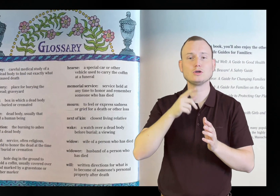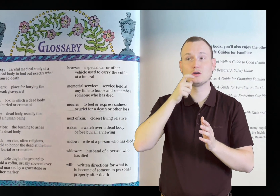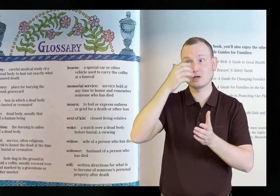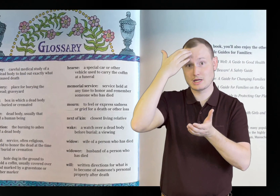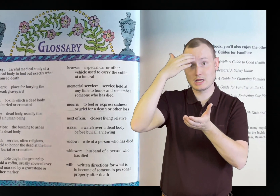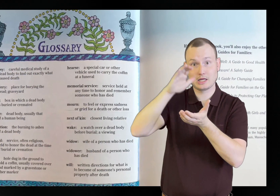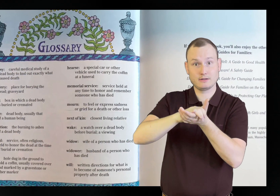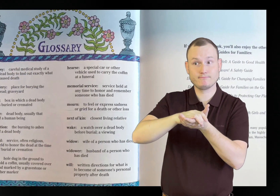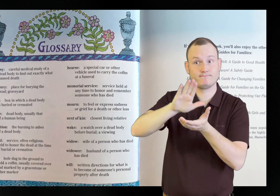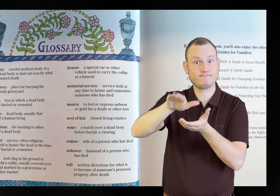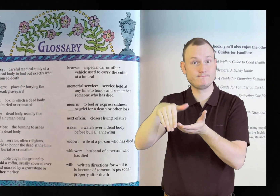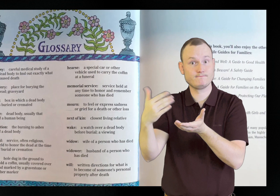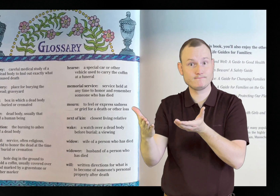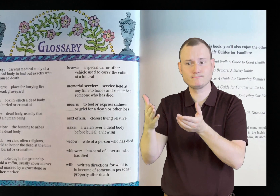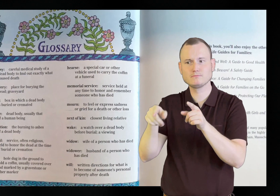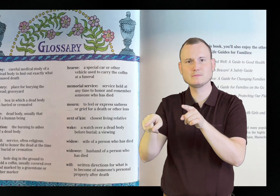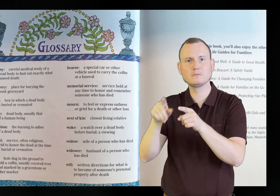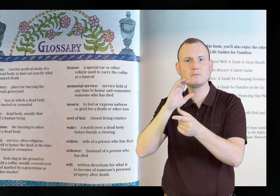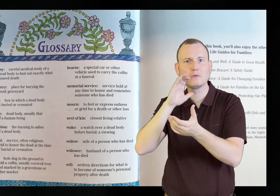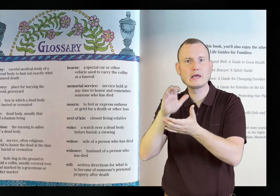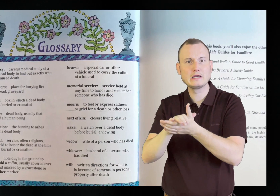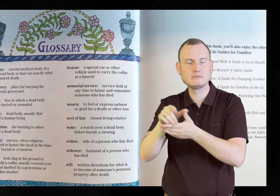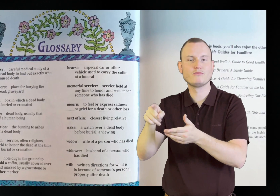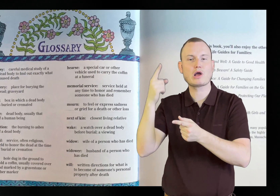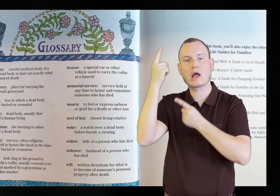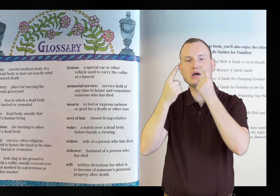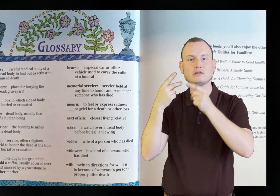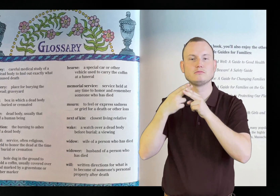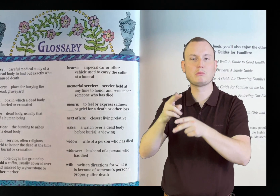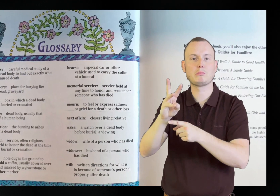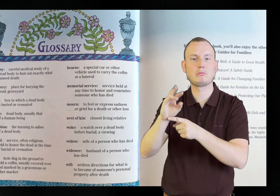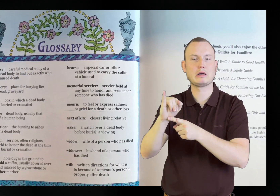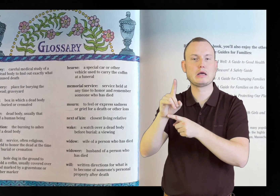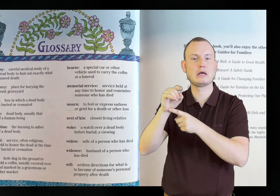Widow. Wife of a person who has died.